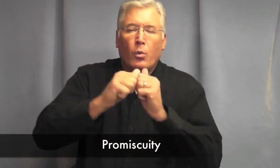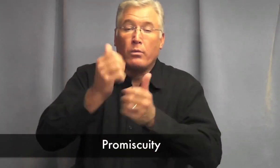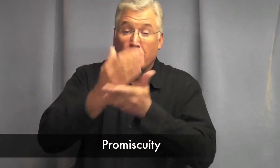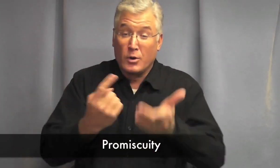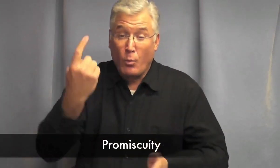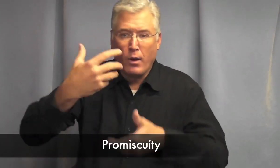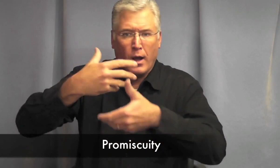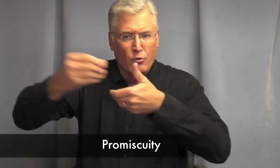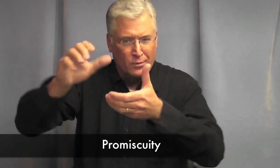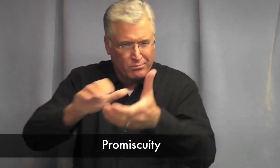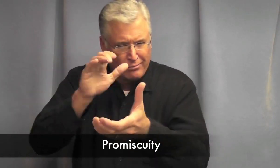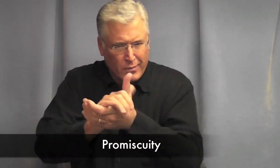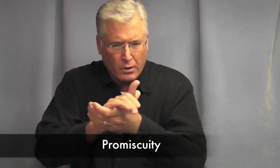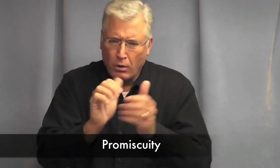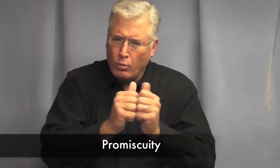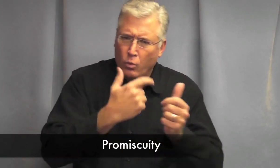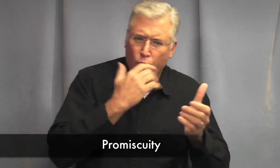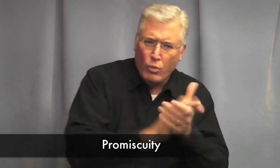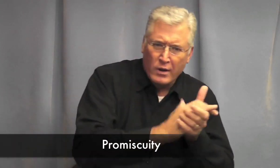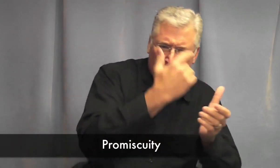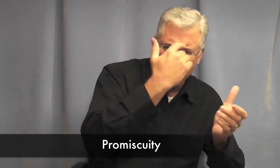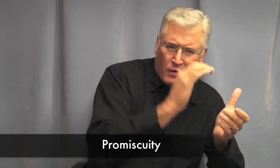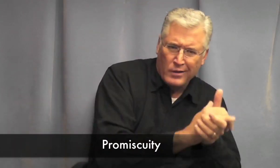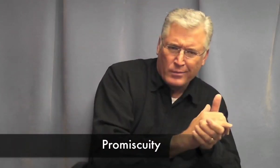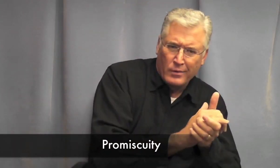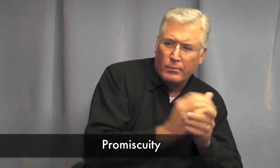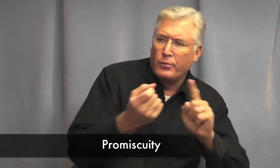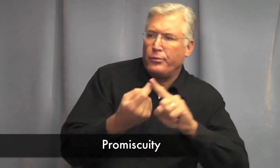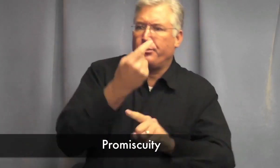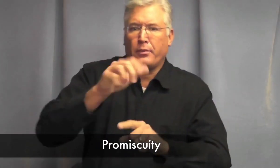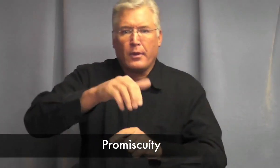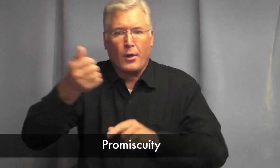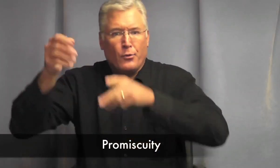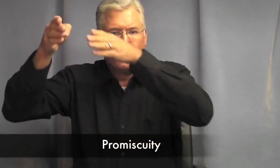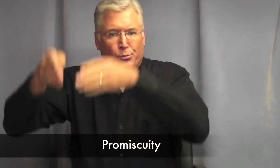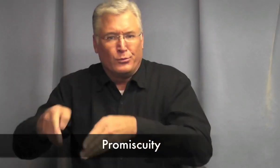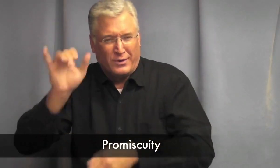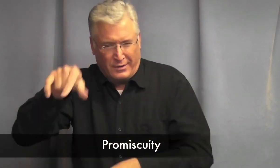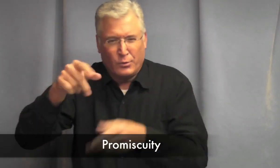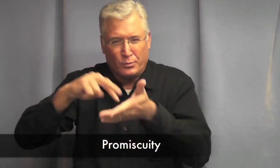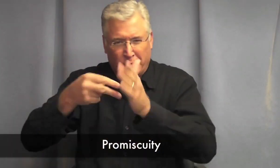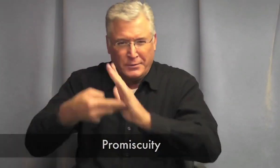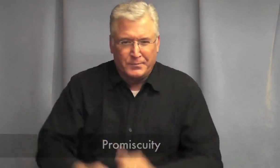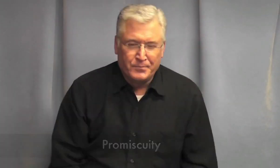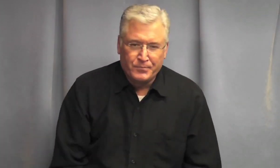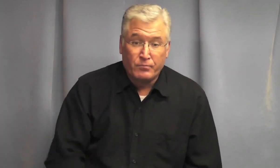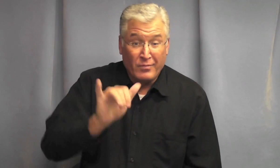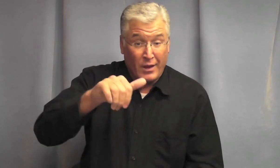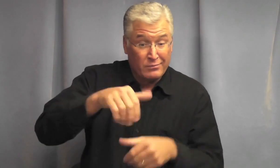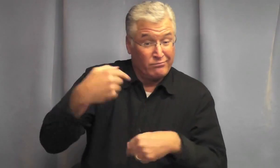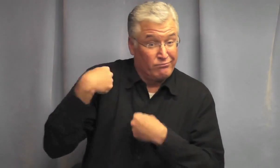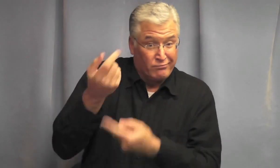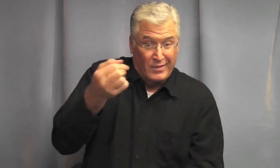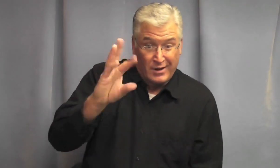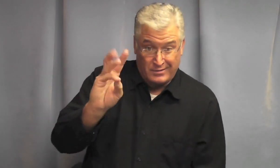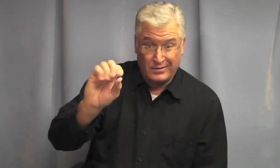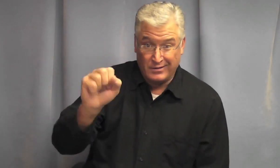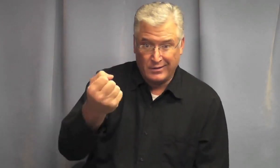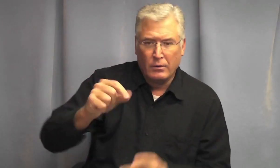Having sex outside of marriage. They believed that sex was to be between a man and a woman and nowhere else. But